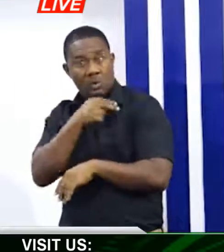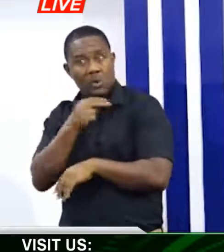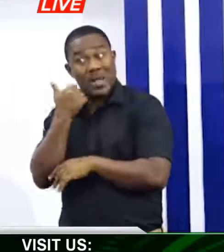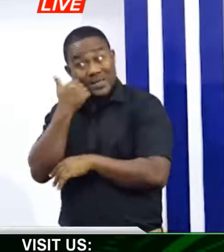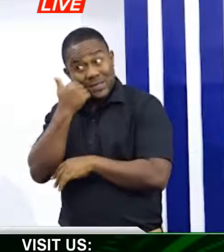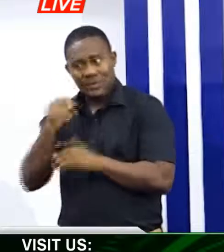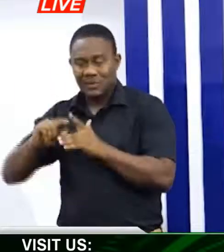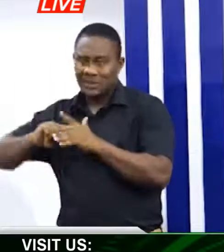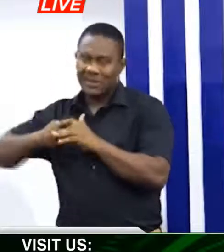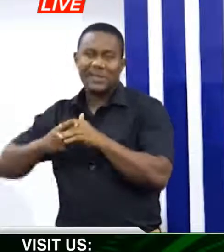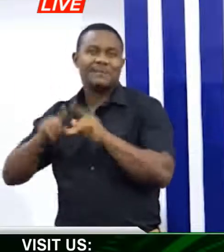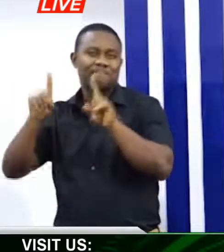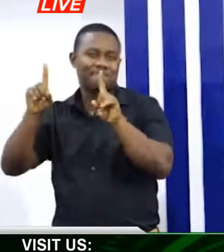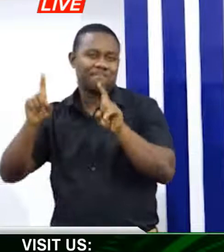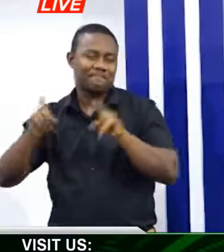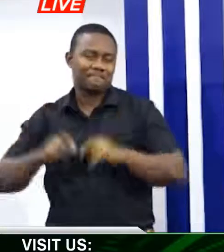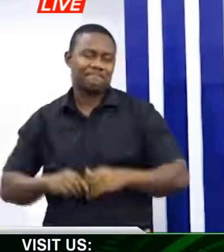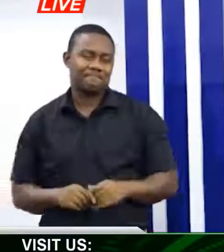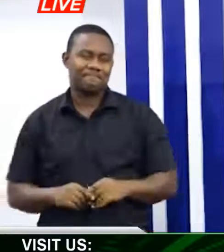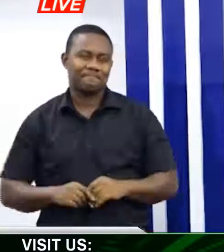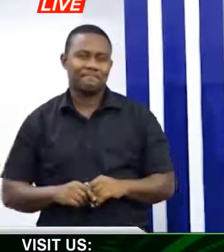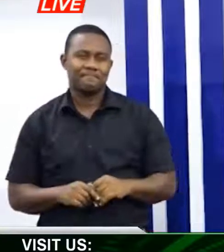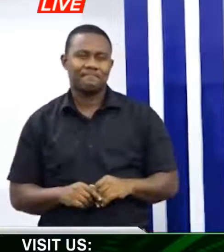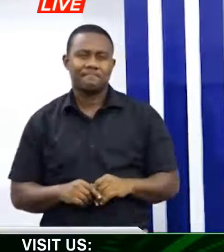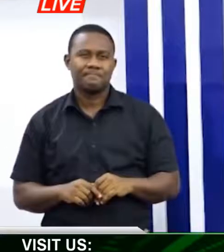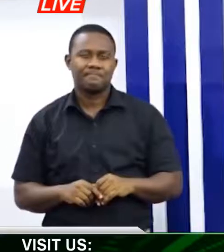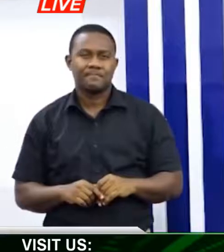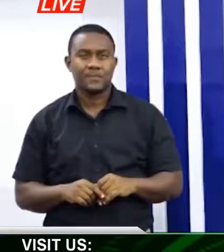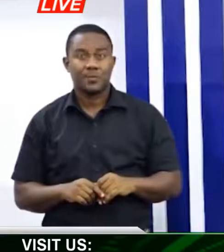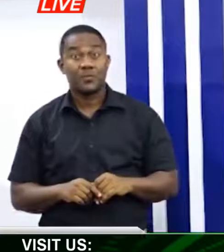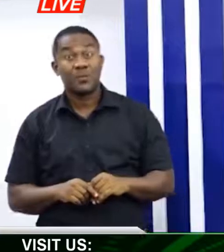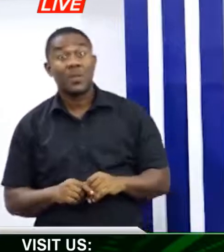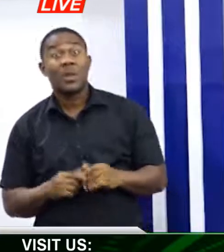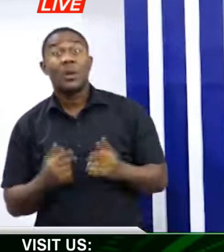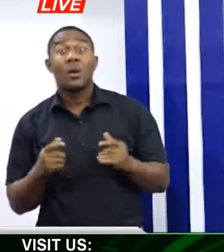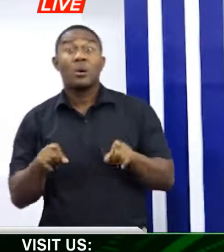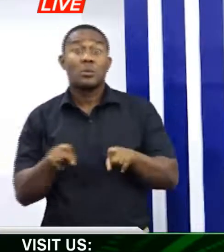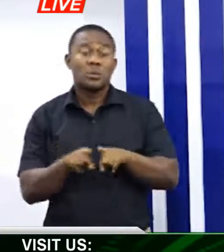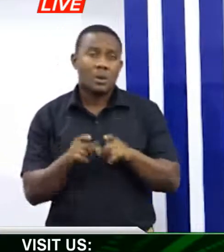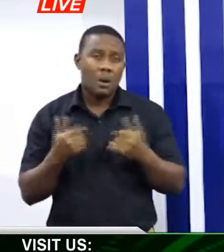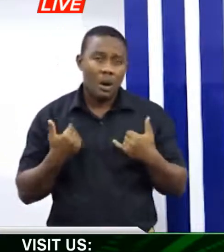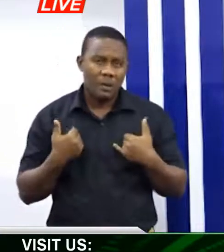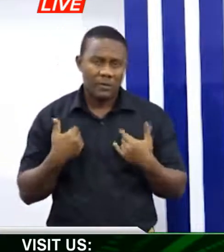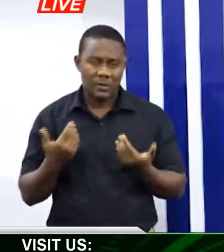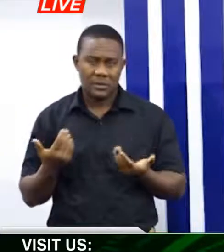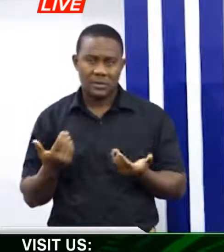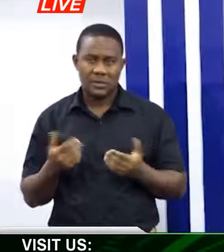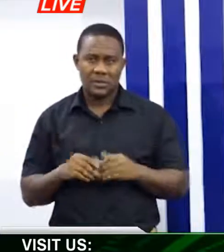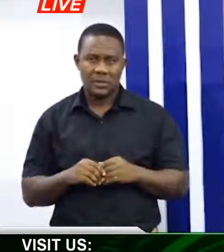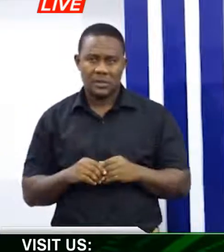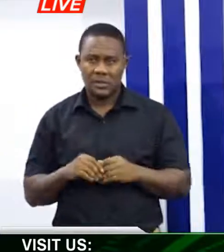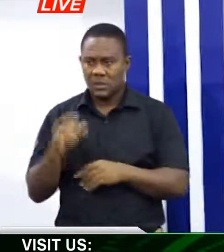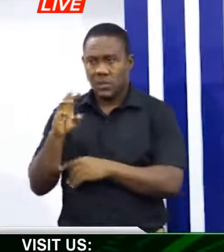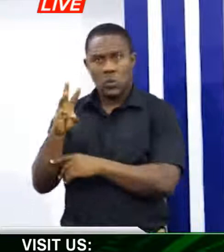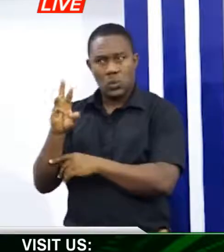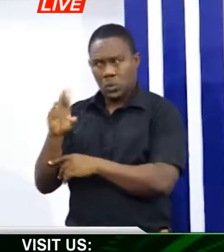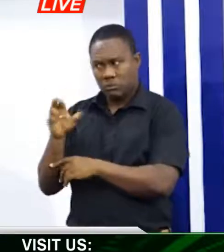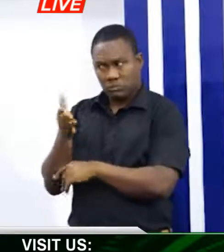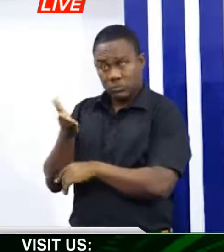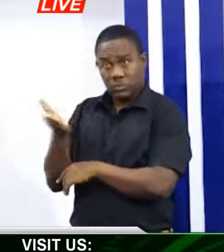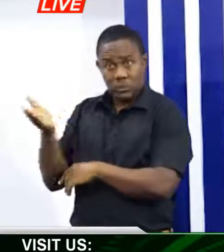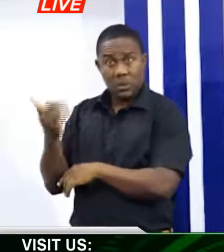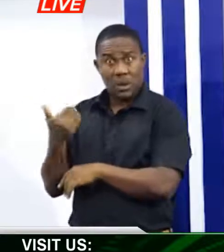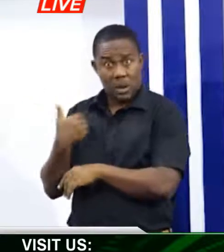possible. Then we currently have, as I speak, we have testing being established in the western region at